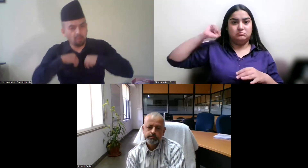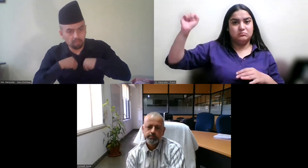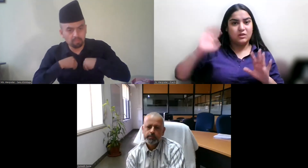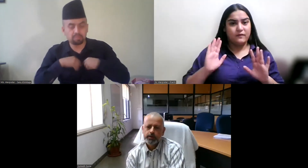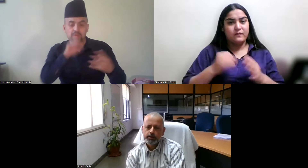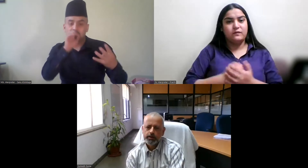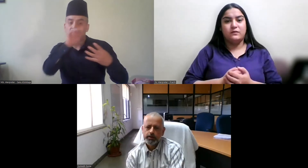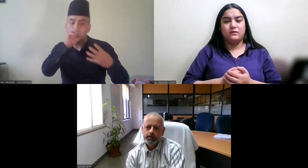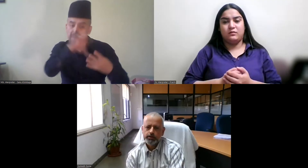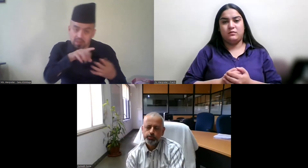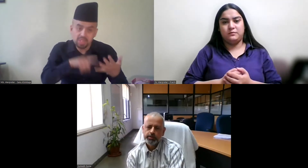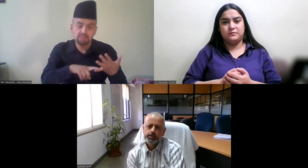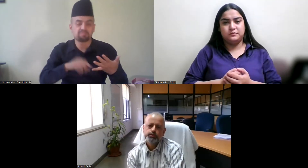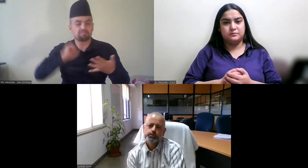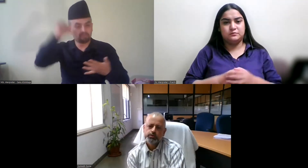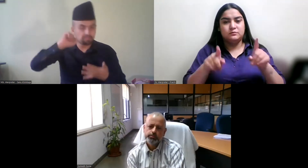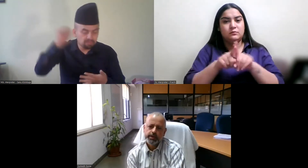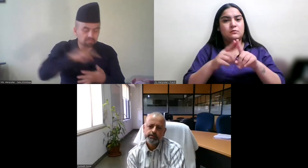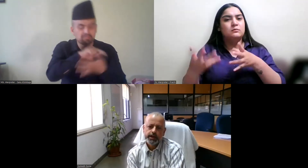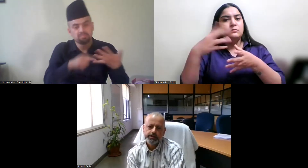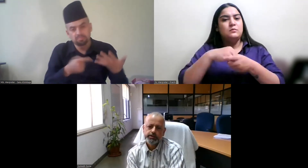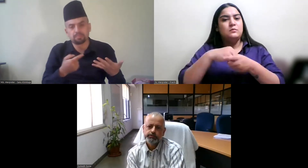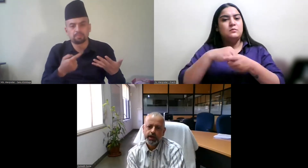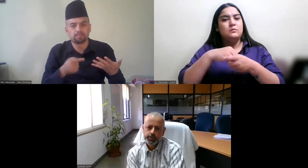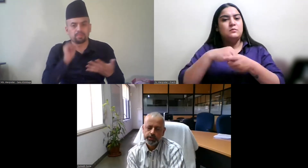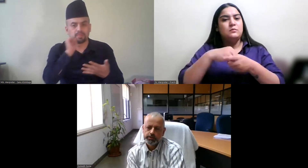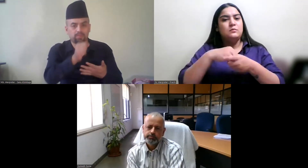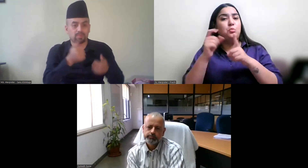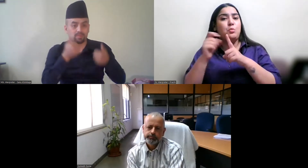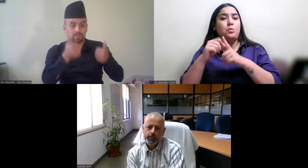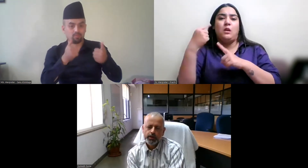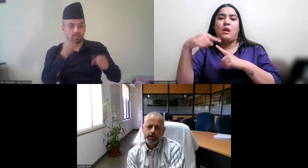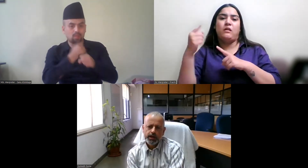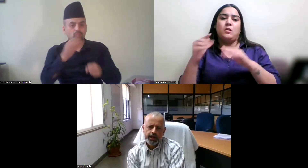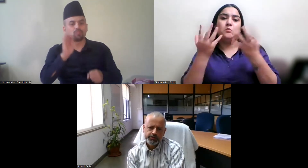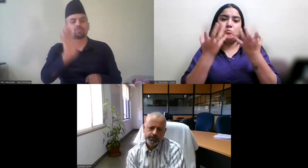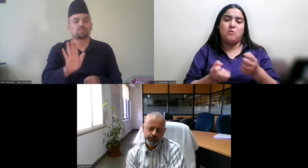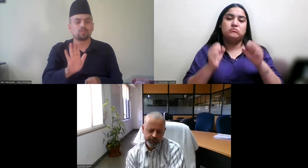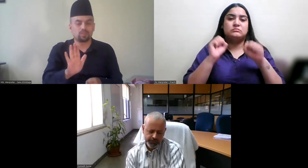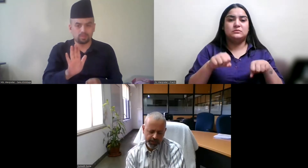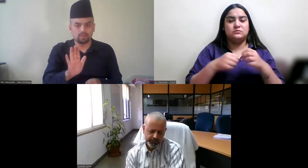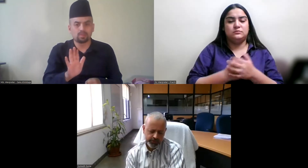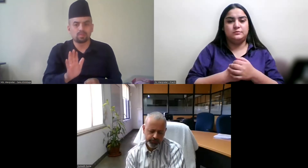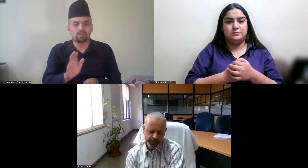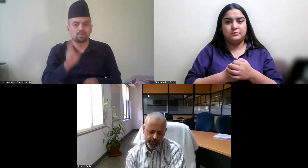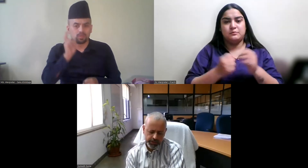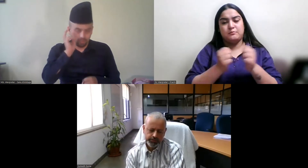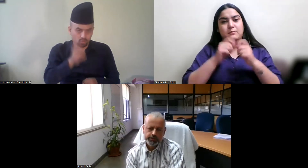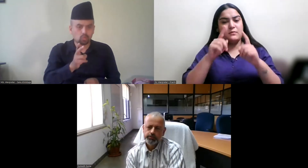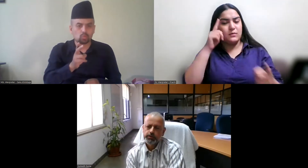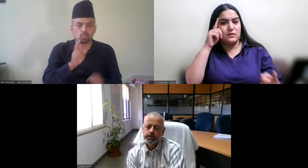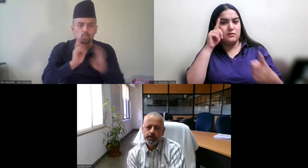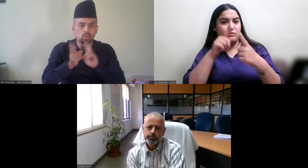lobbying, to be able to make the right things happen. And I think this has a